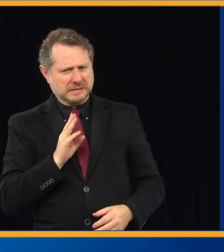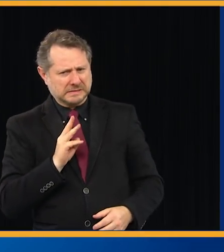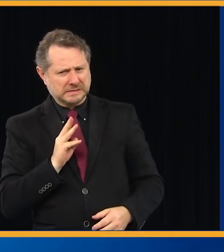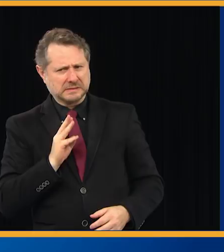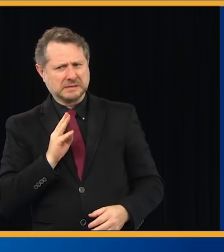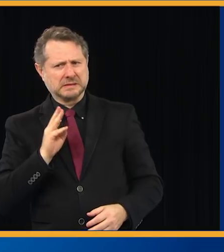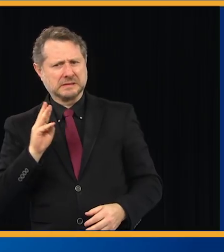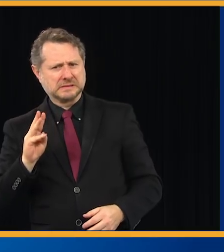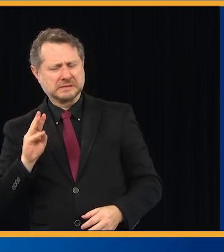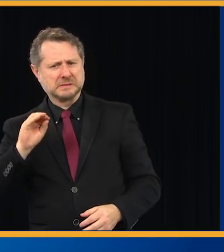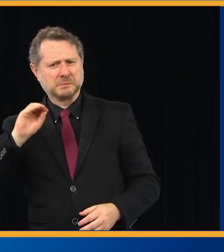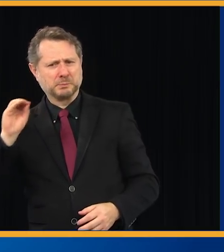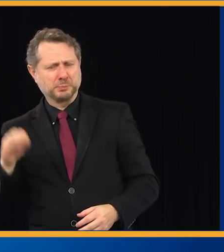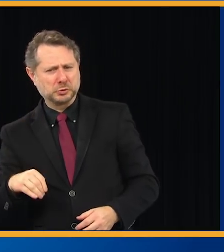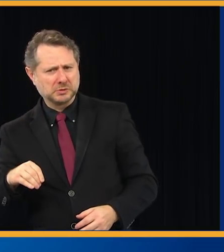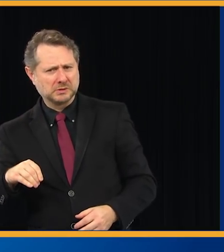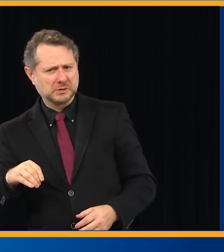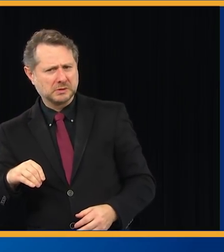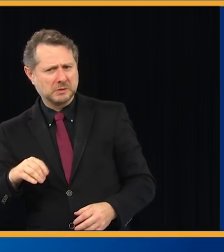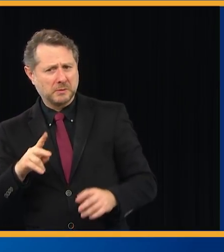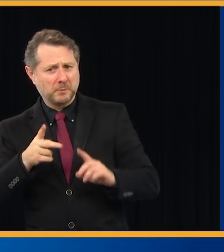which is shocking to us.